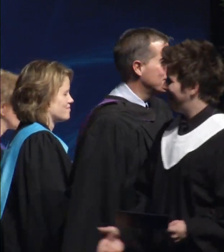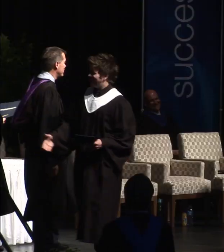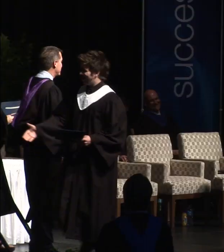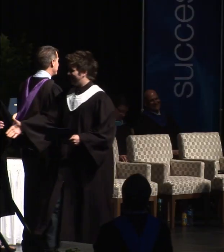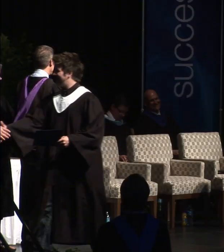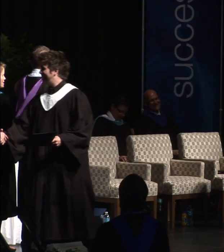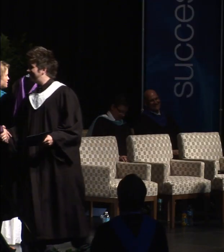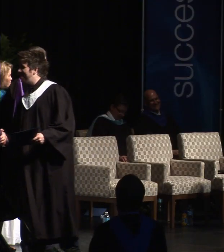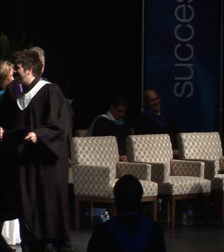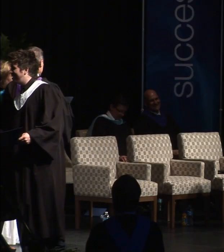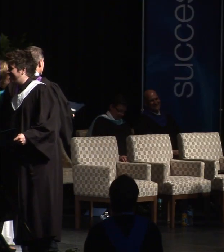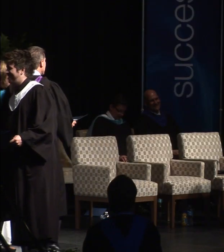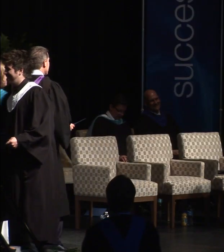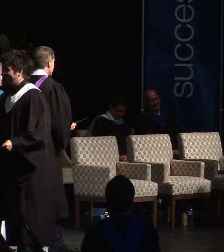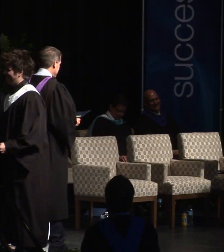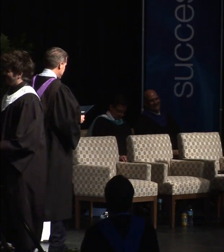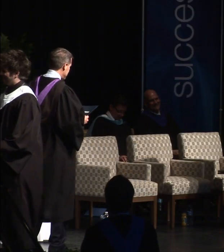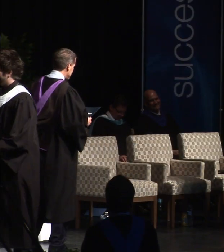Brent Richard Donovan.